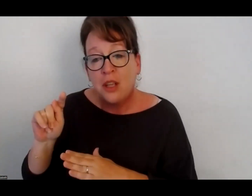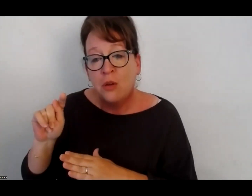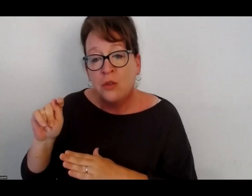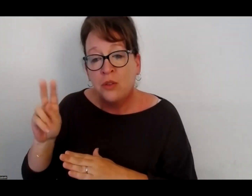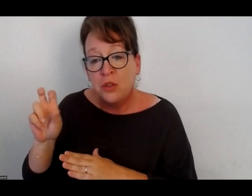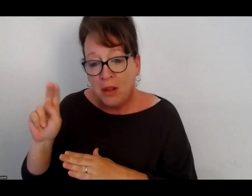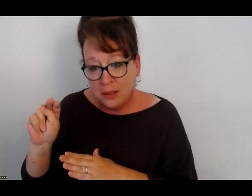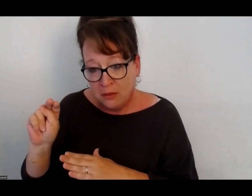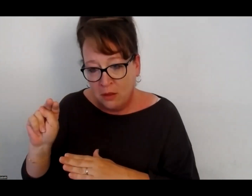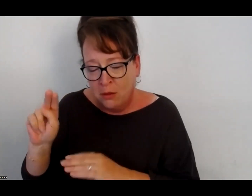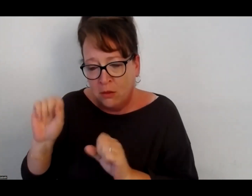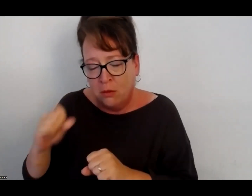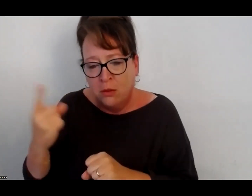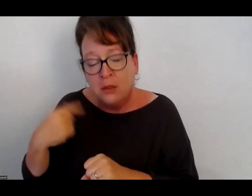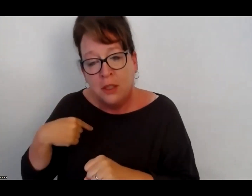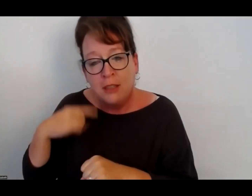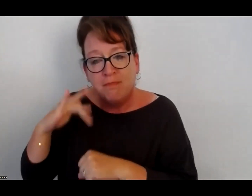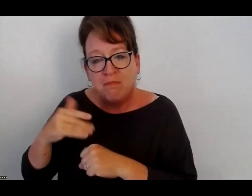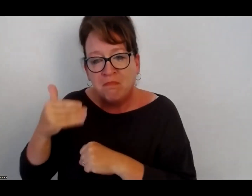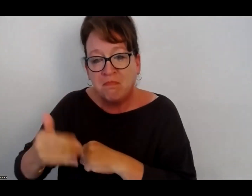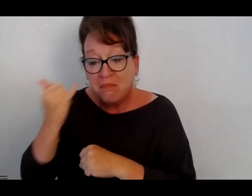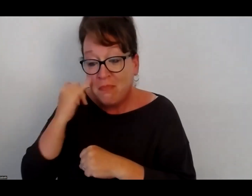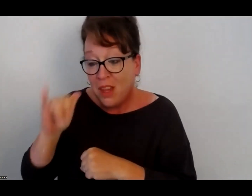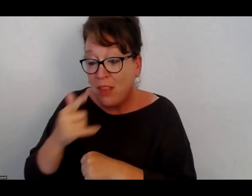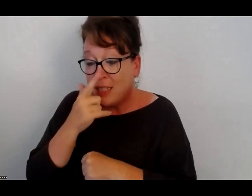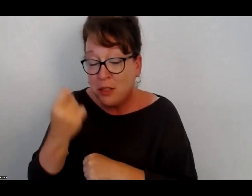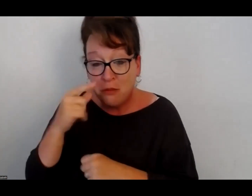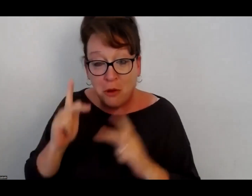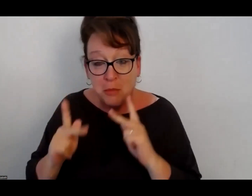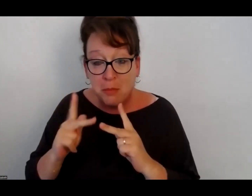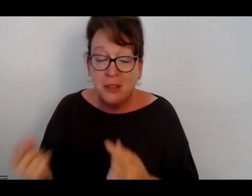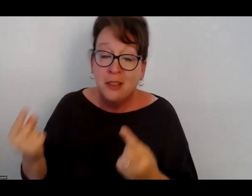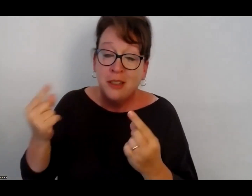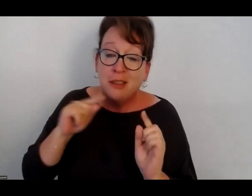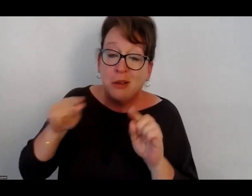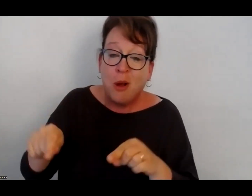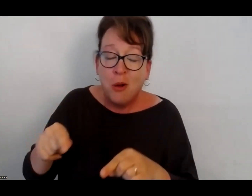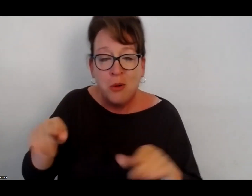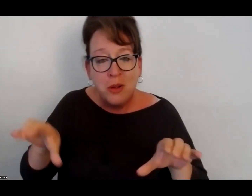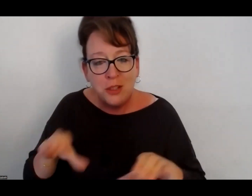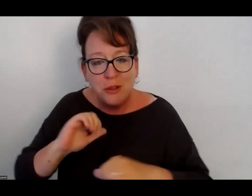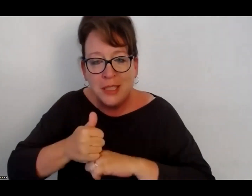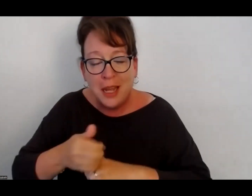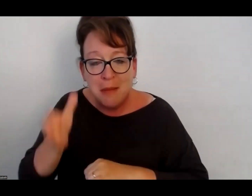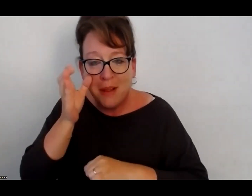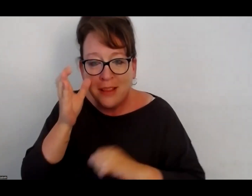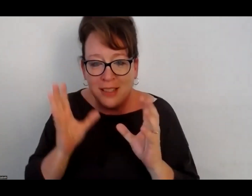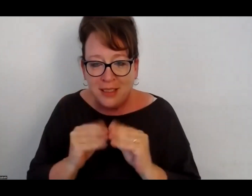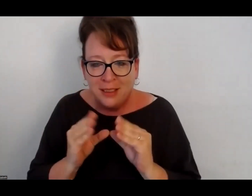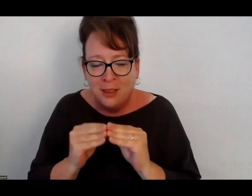the ones that I visit next if that's of interest, to come and sort of do a listening session, and